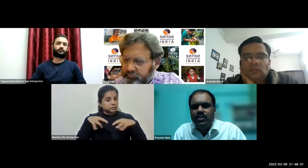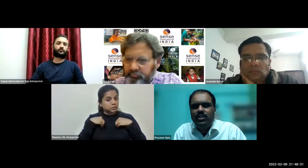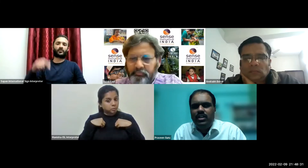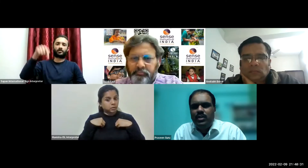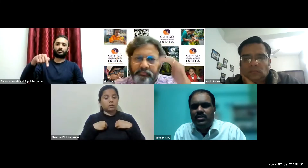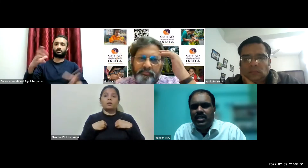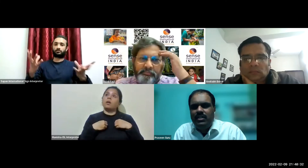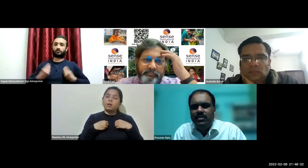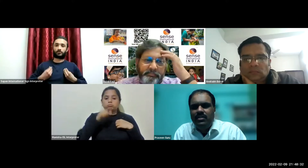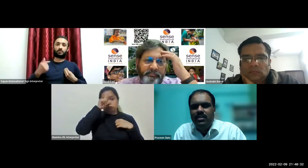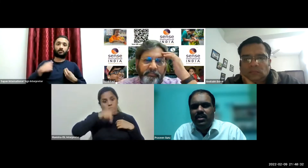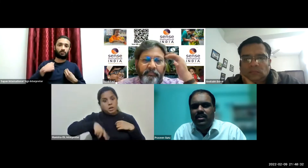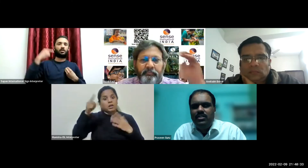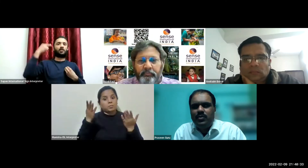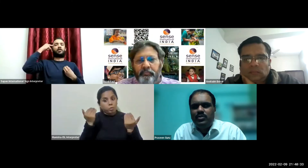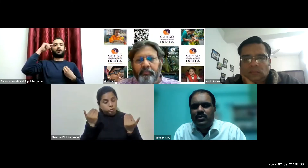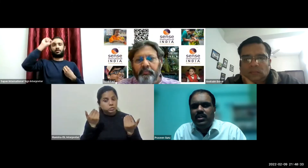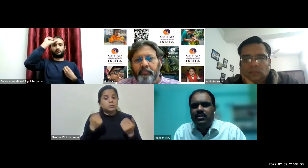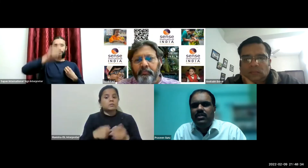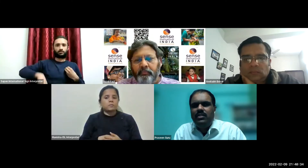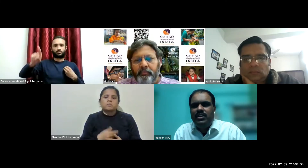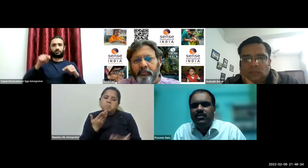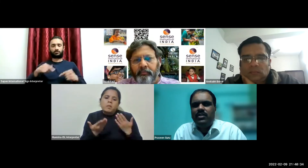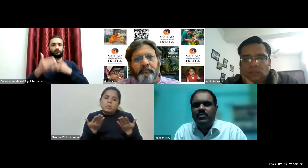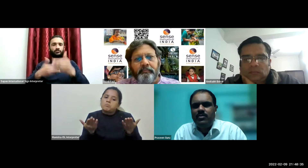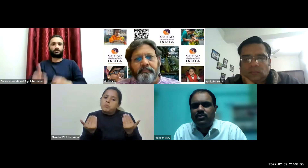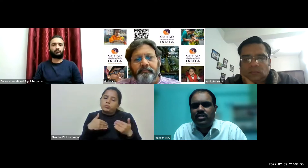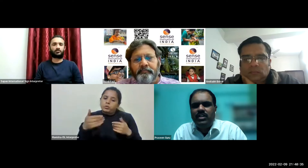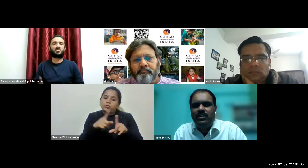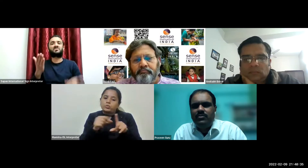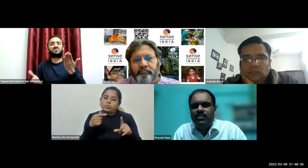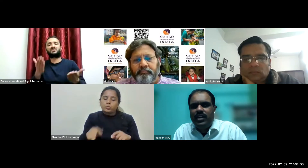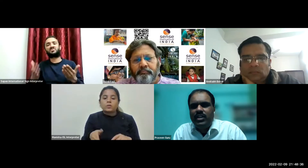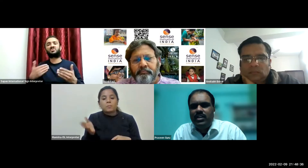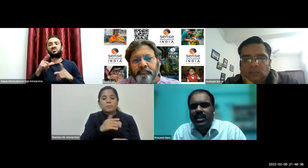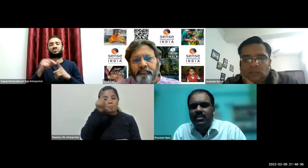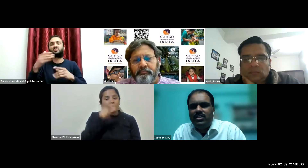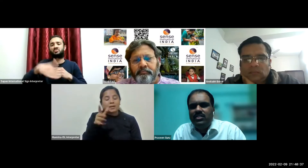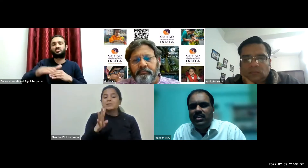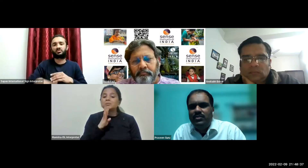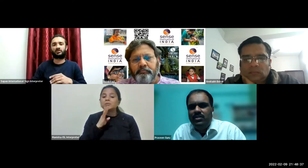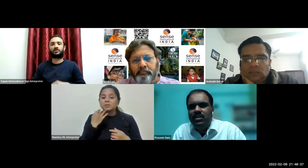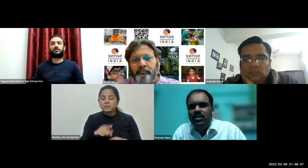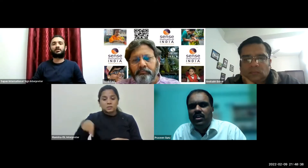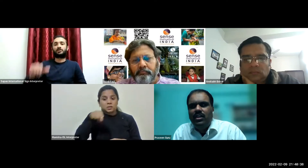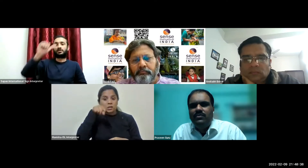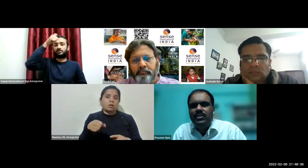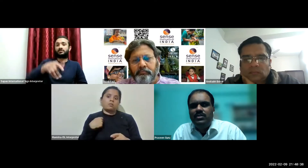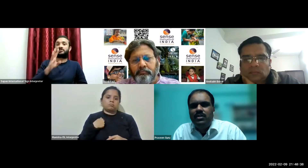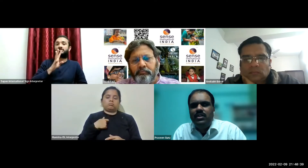over the country, what Ishwar is saying, it is possible, and definitely what Amitabh also said in terms of advocating at the central